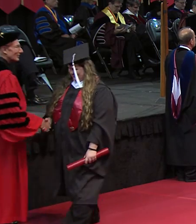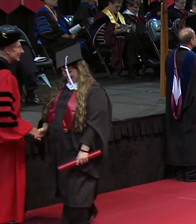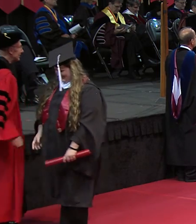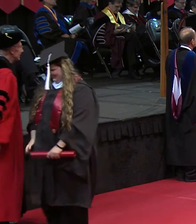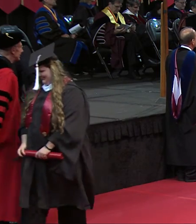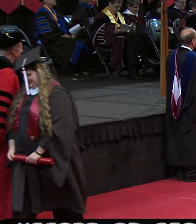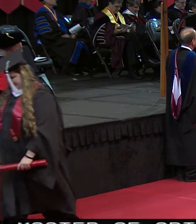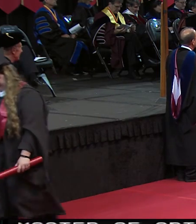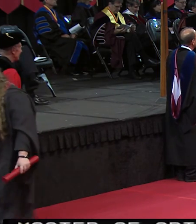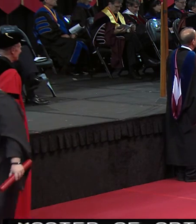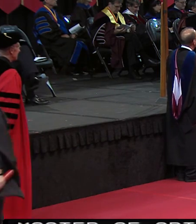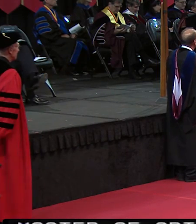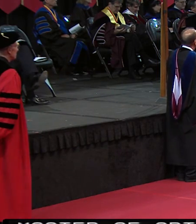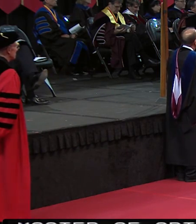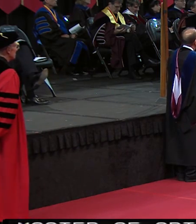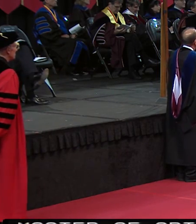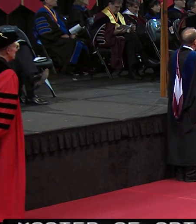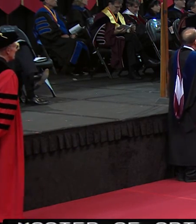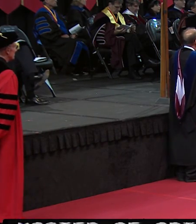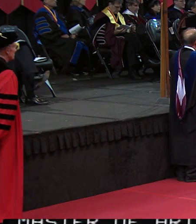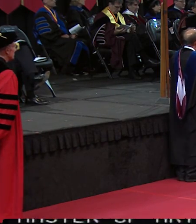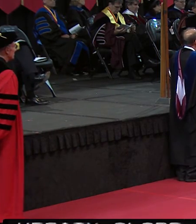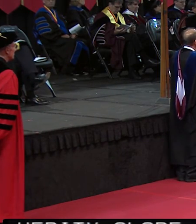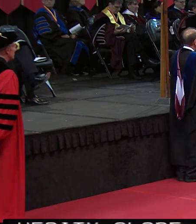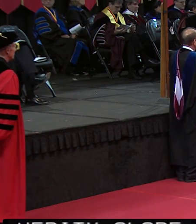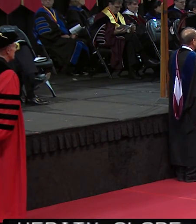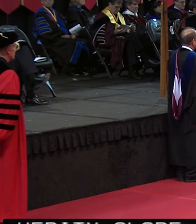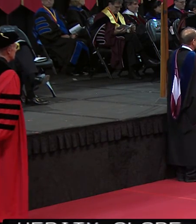Miguel Sarsosa.